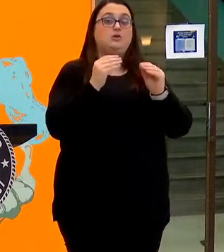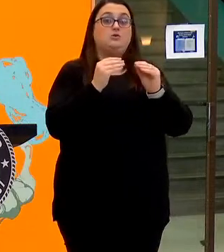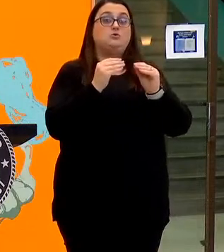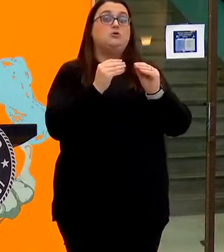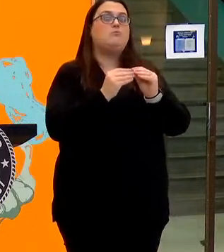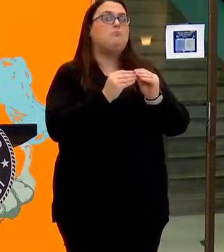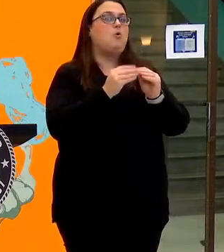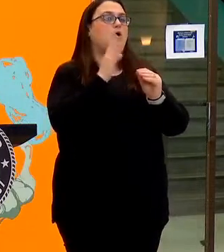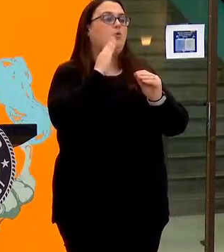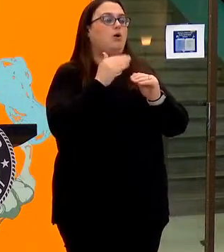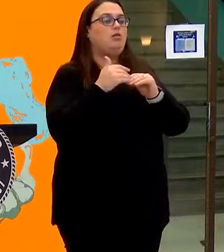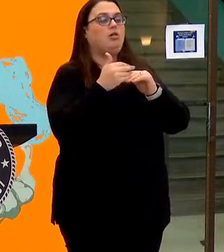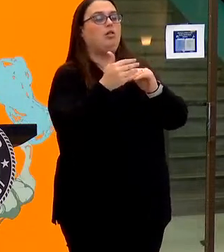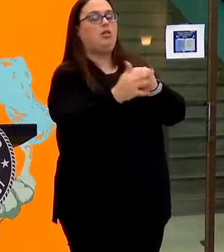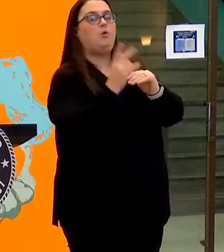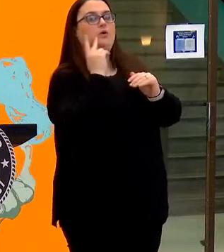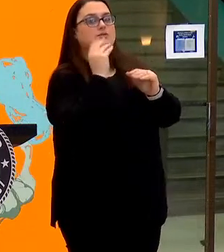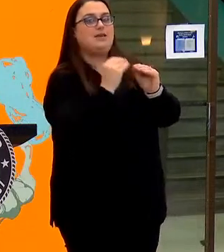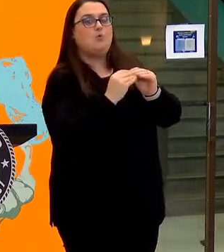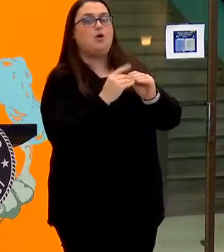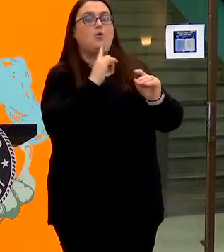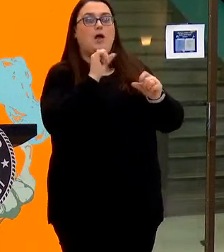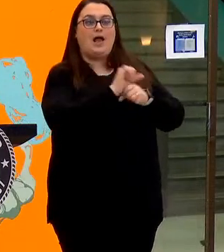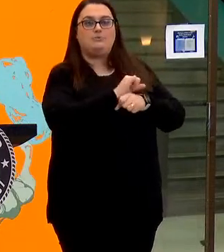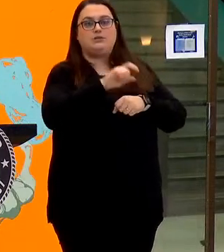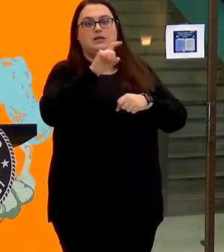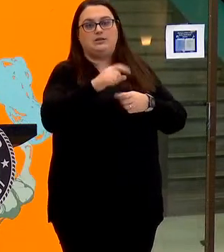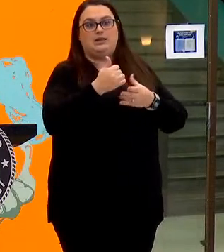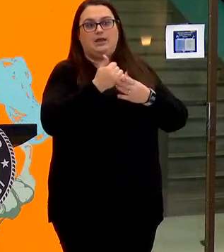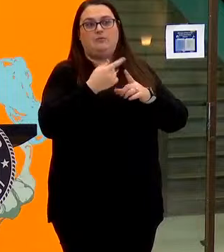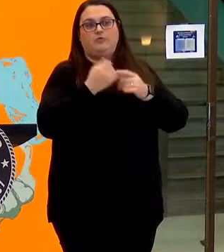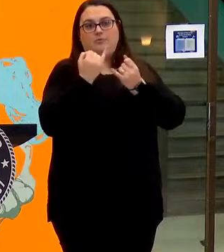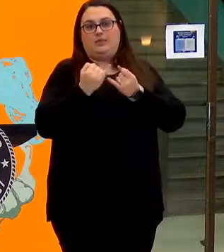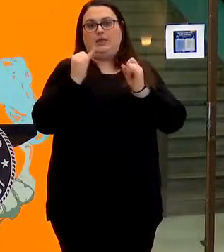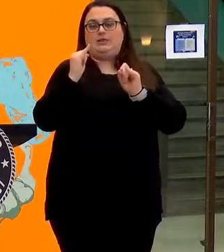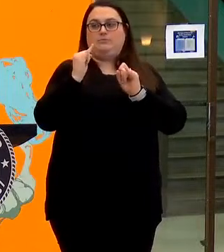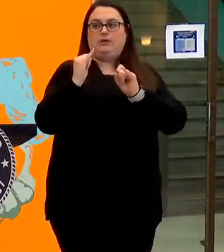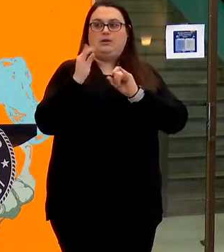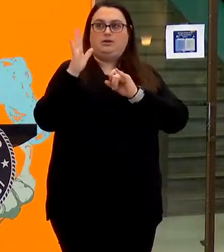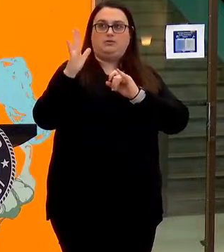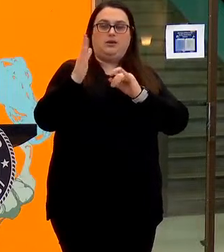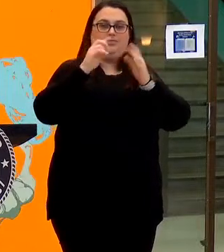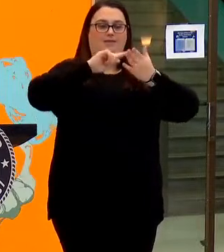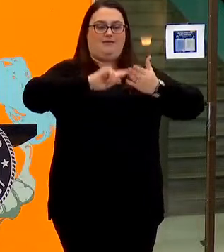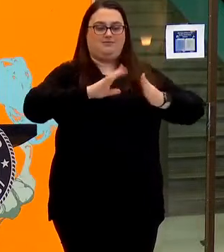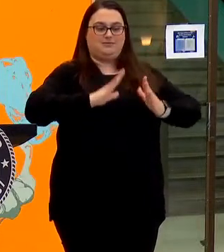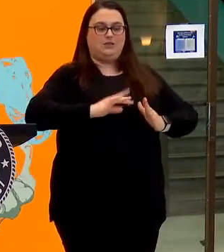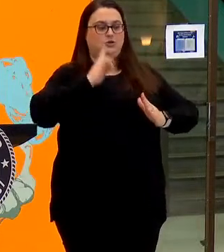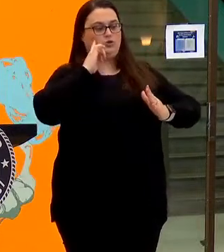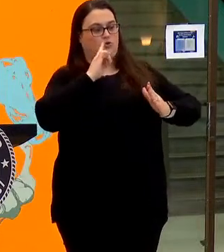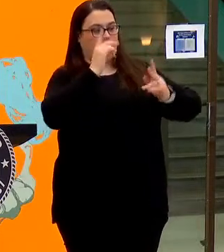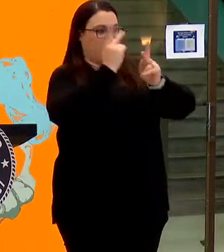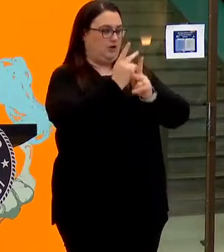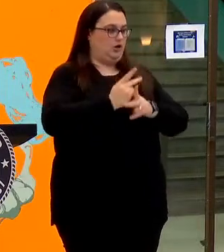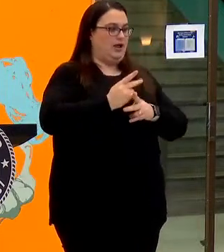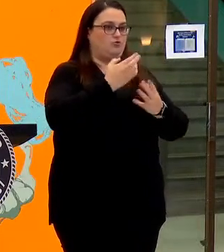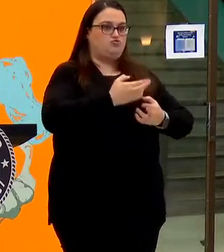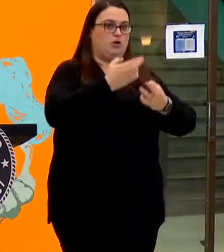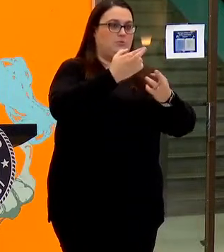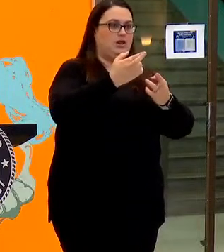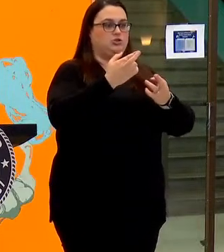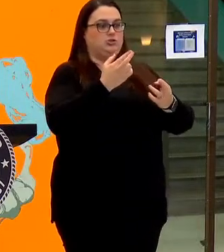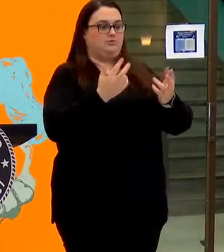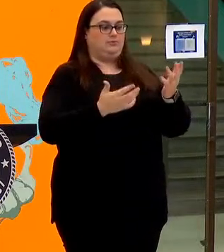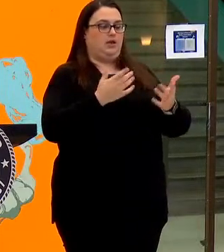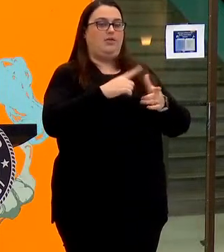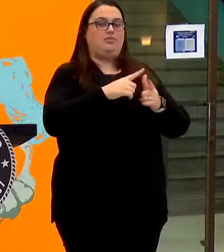come on that. I mean, we will absolutely need the help of this independent assessor to really map out those recommendations, and